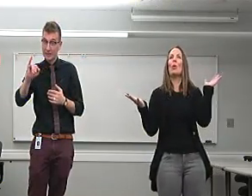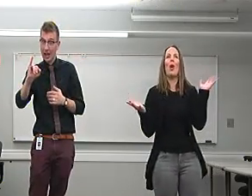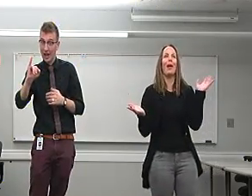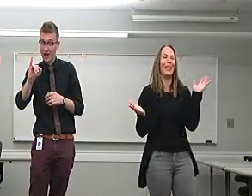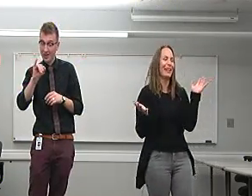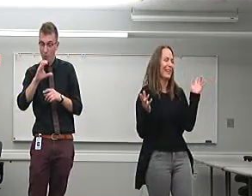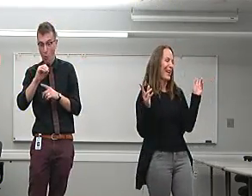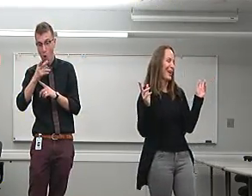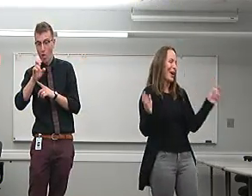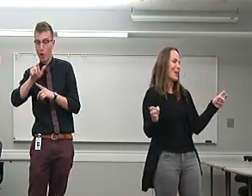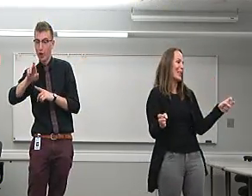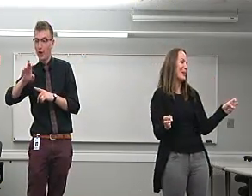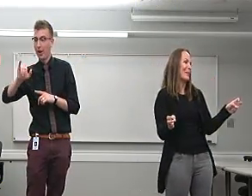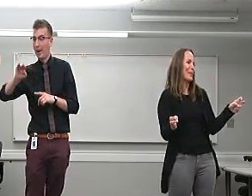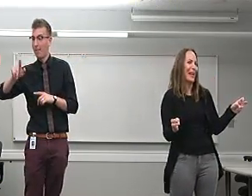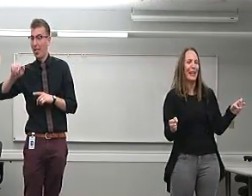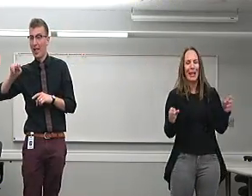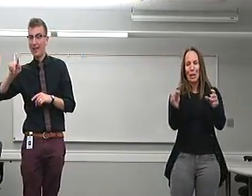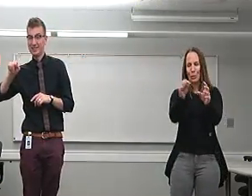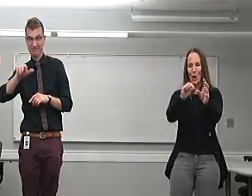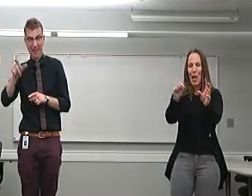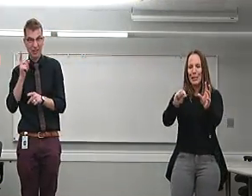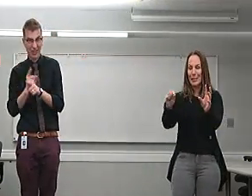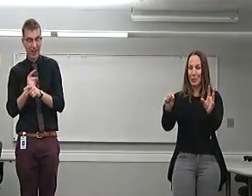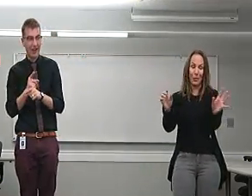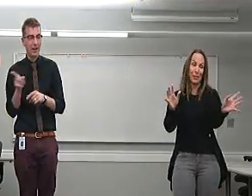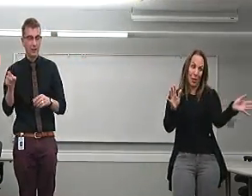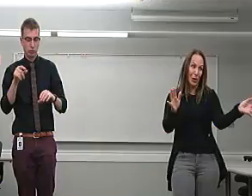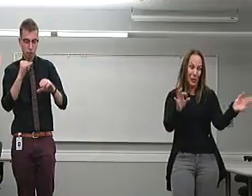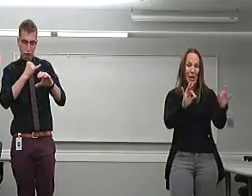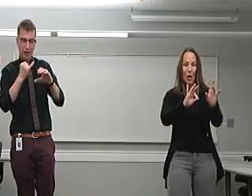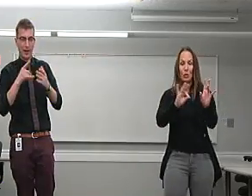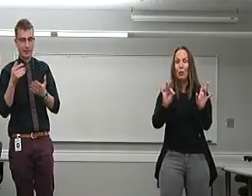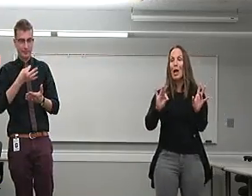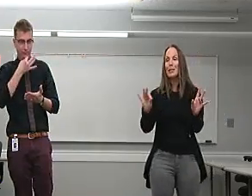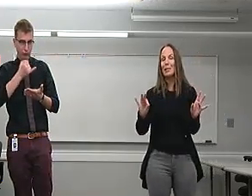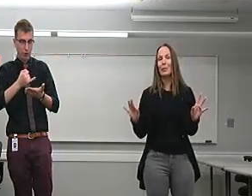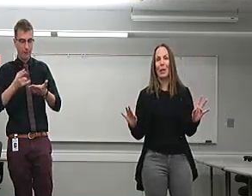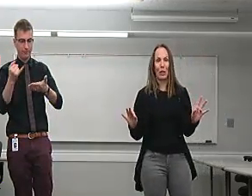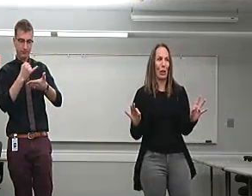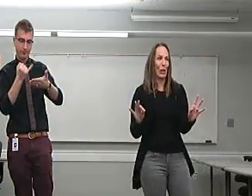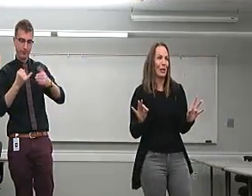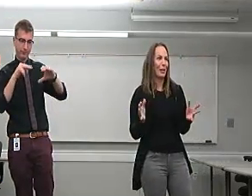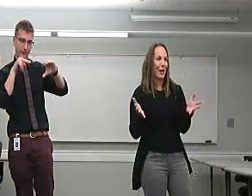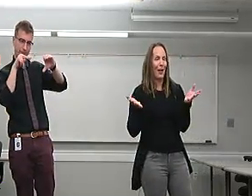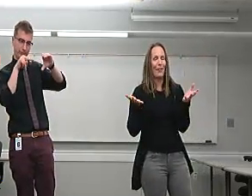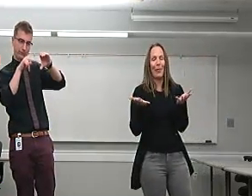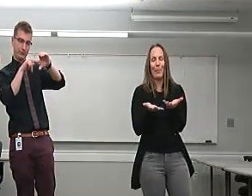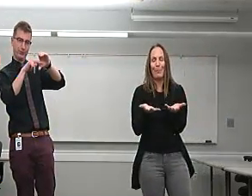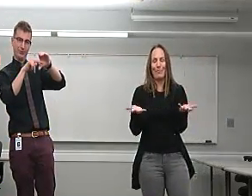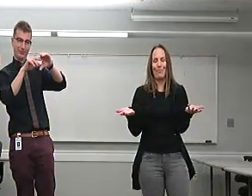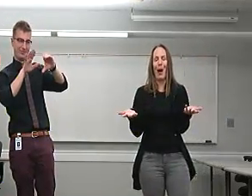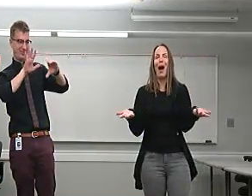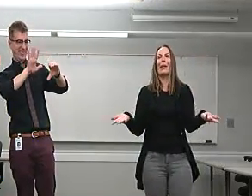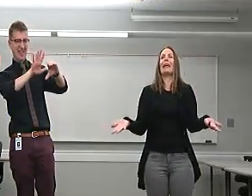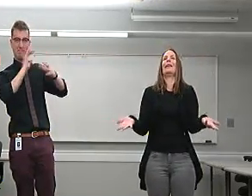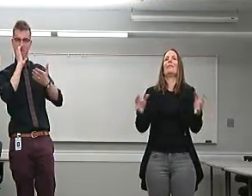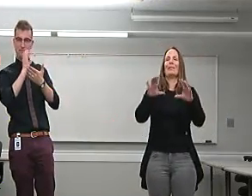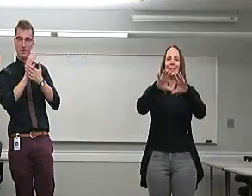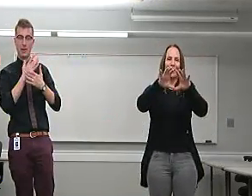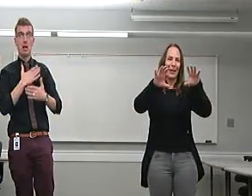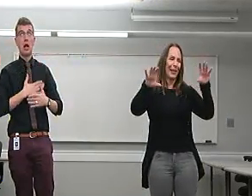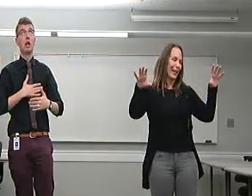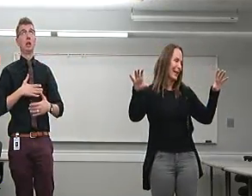a cochlear implant draws this, is an artist, draws this picture of a body in